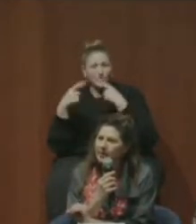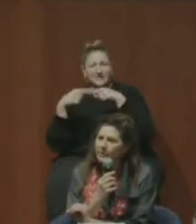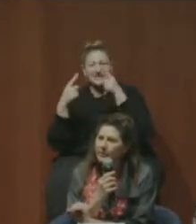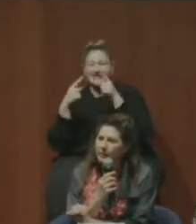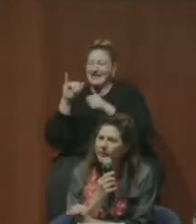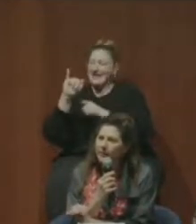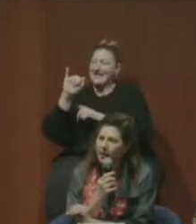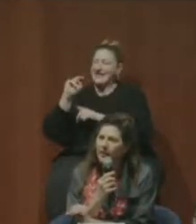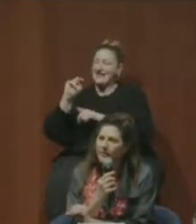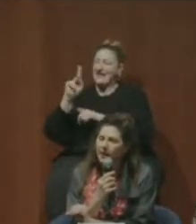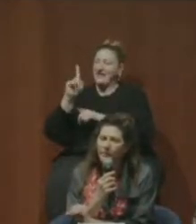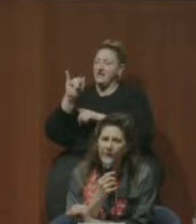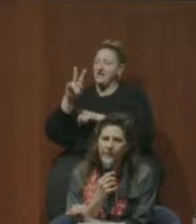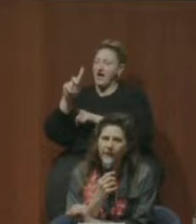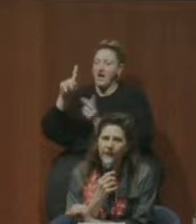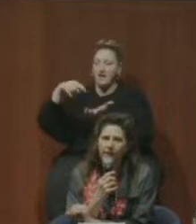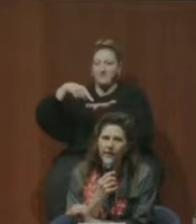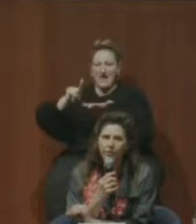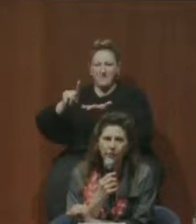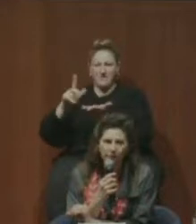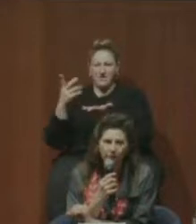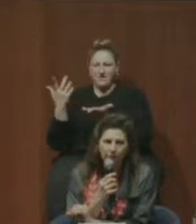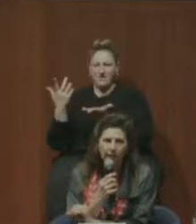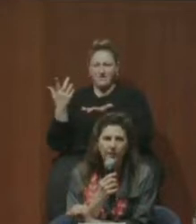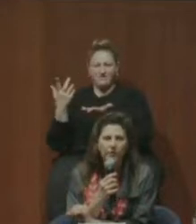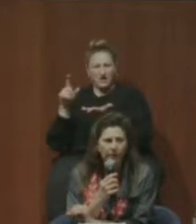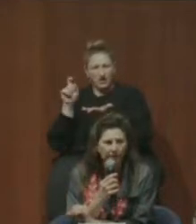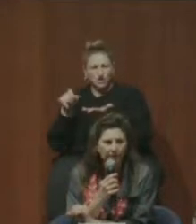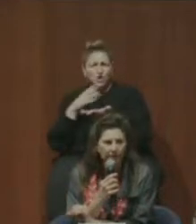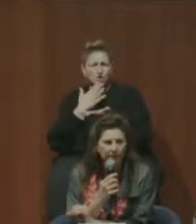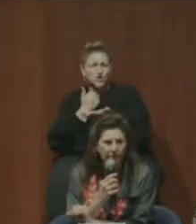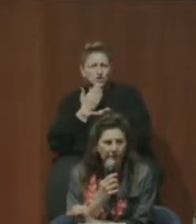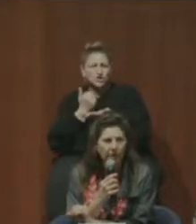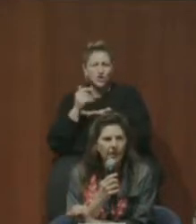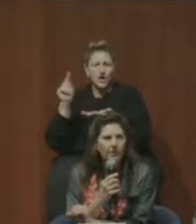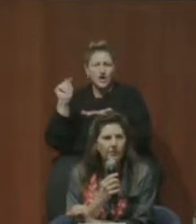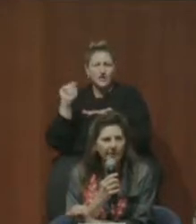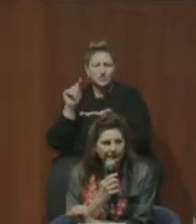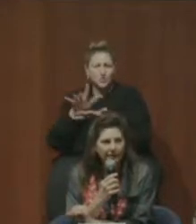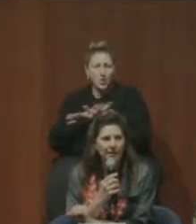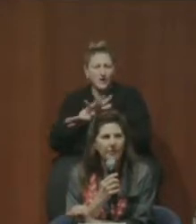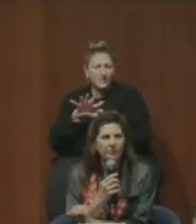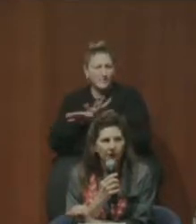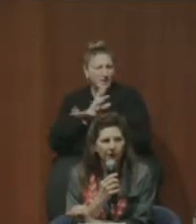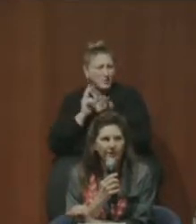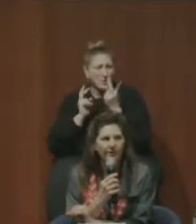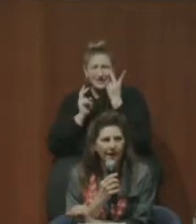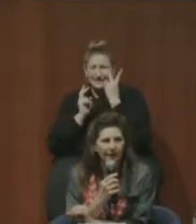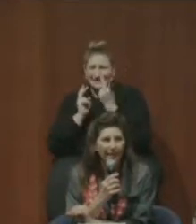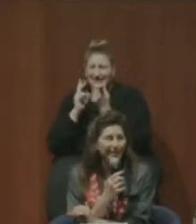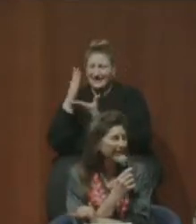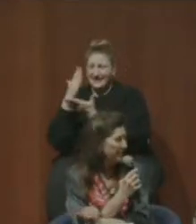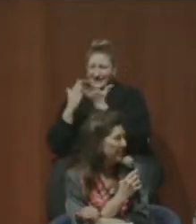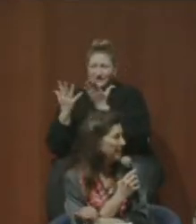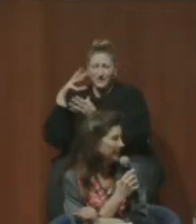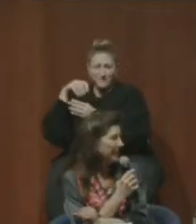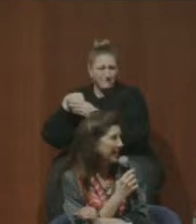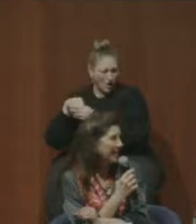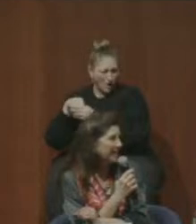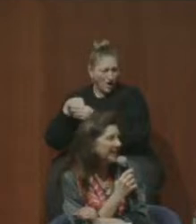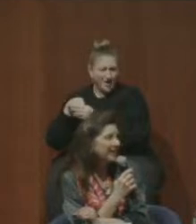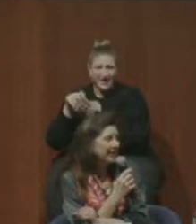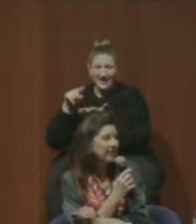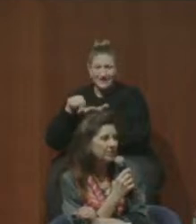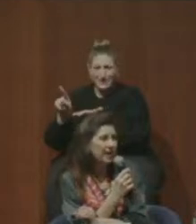payment. And they were literally talking about whether or not sugar and toilet paper could be seen as part of the salary. This is